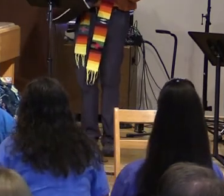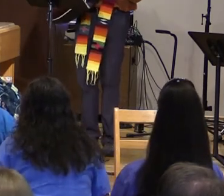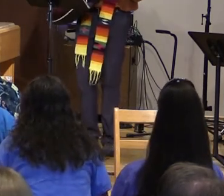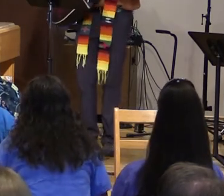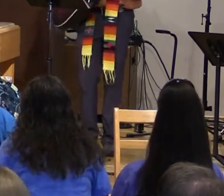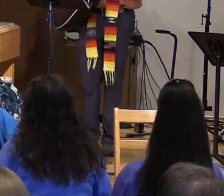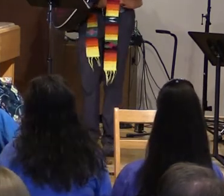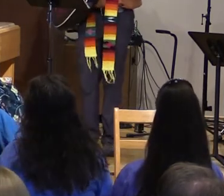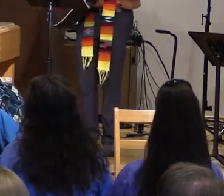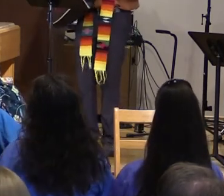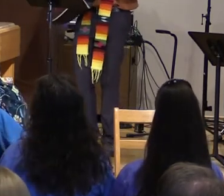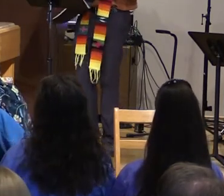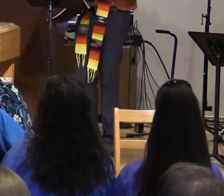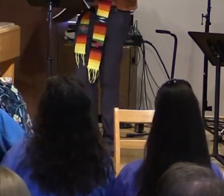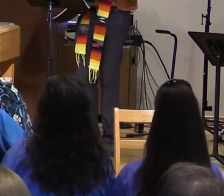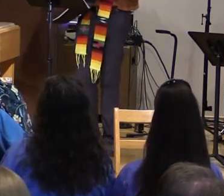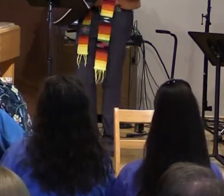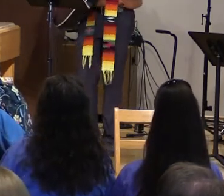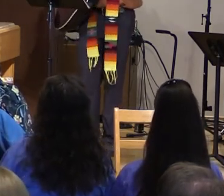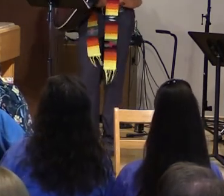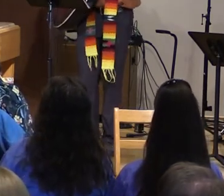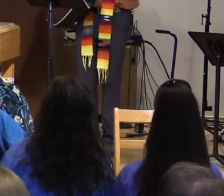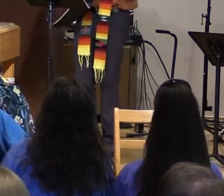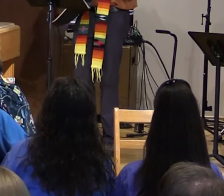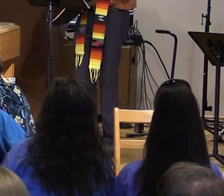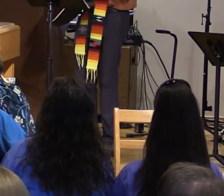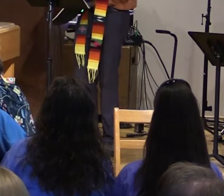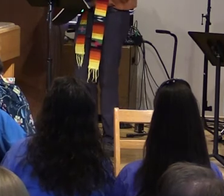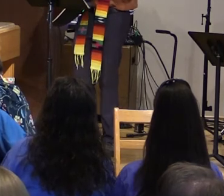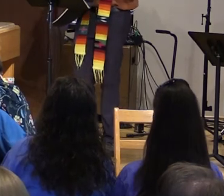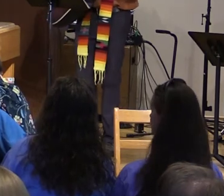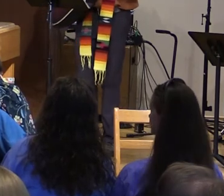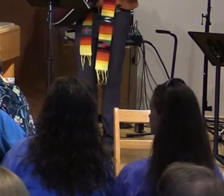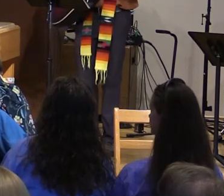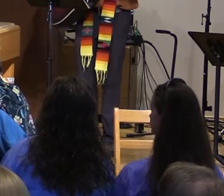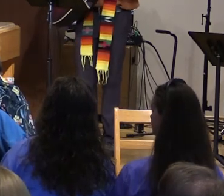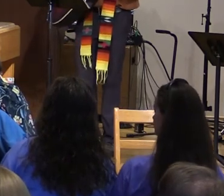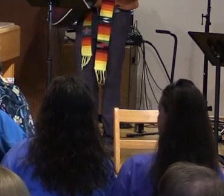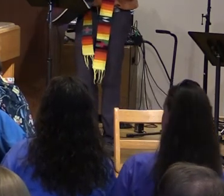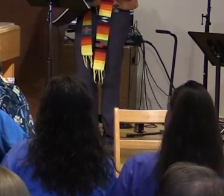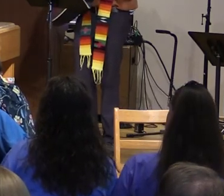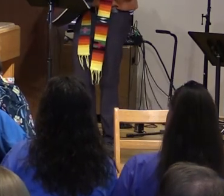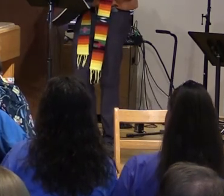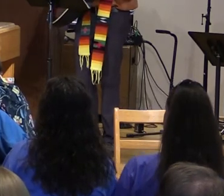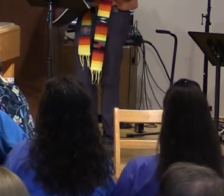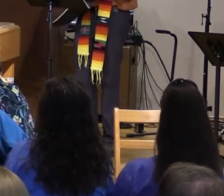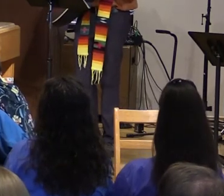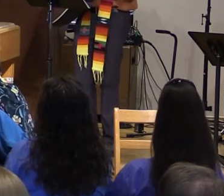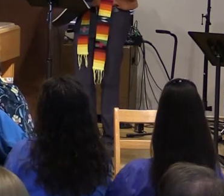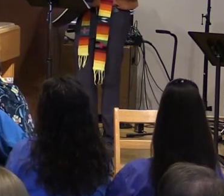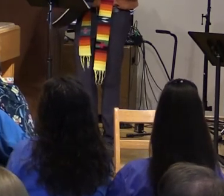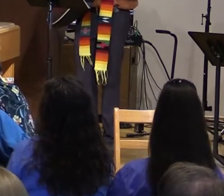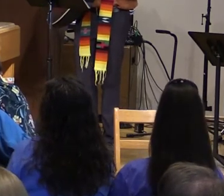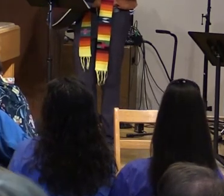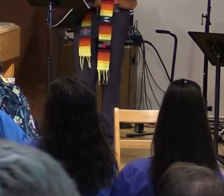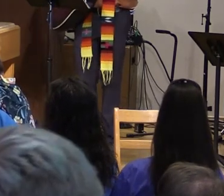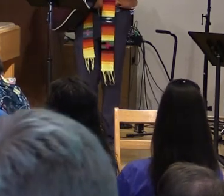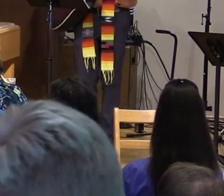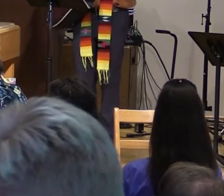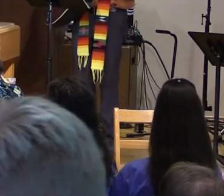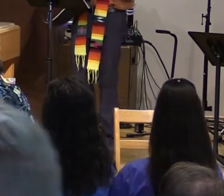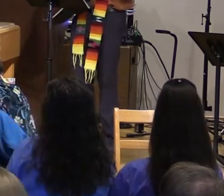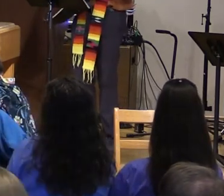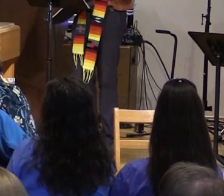In death, in life, I'm confident and covered by the